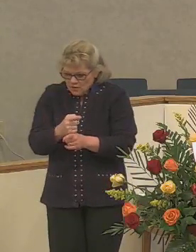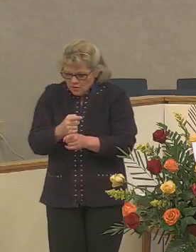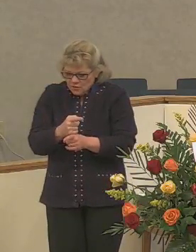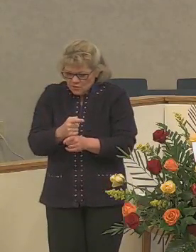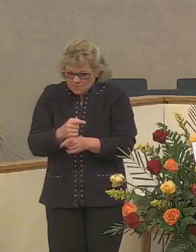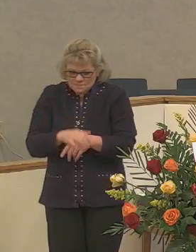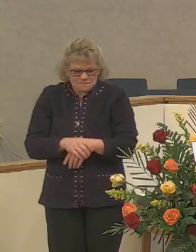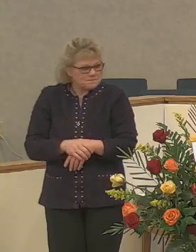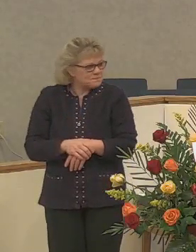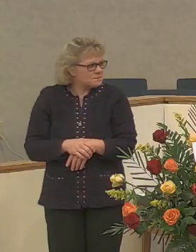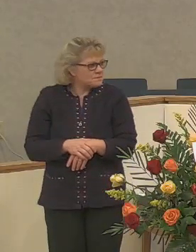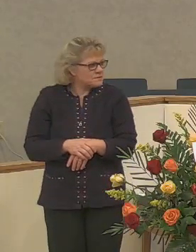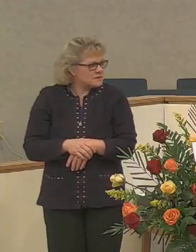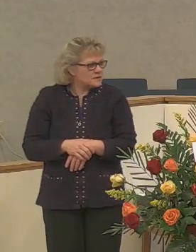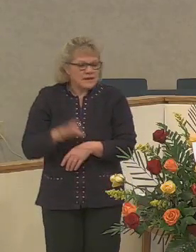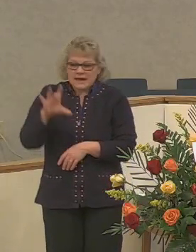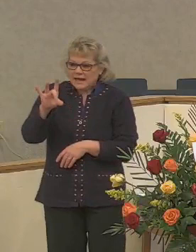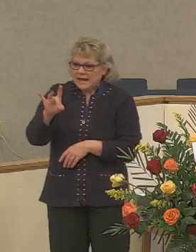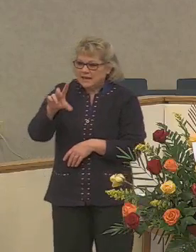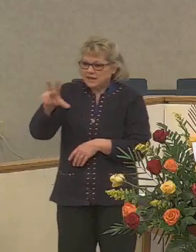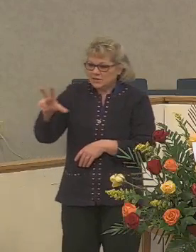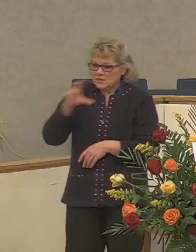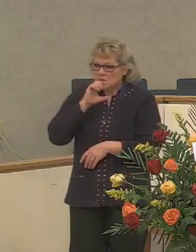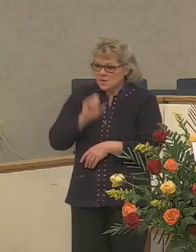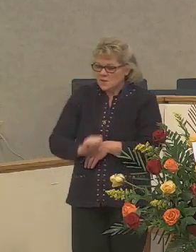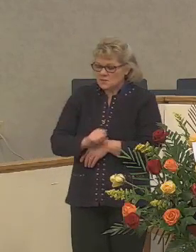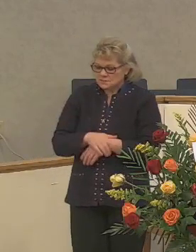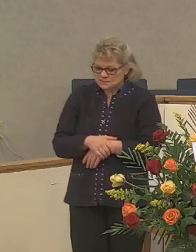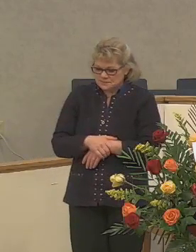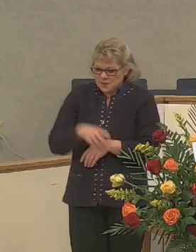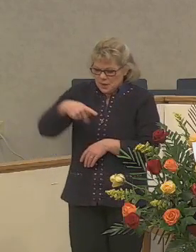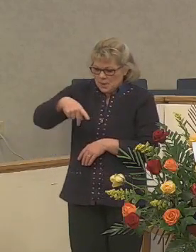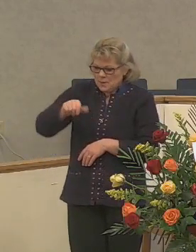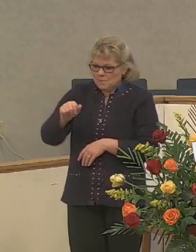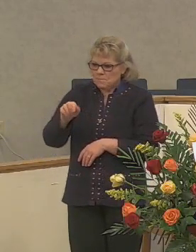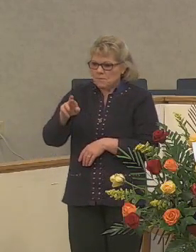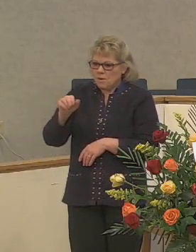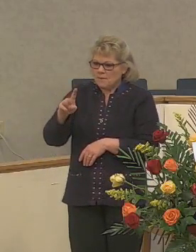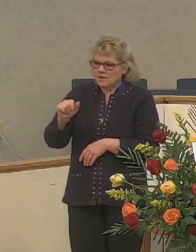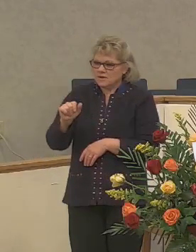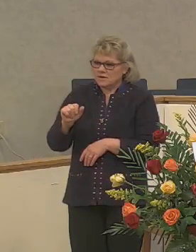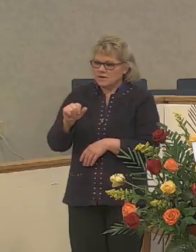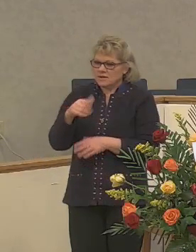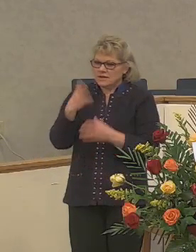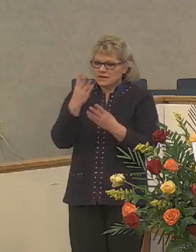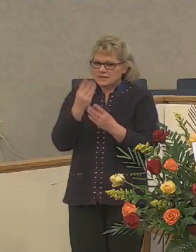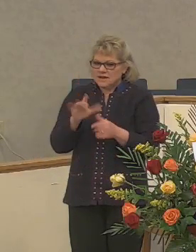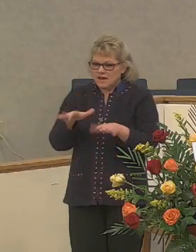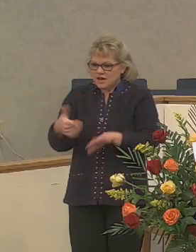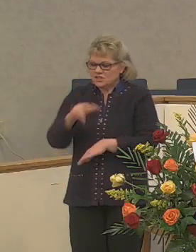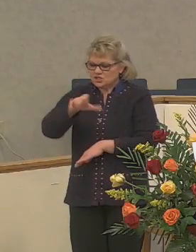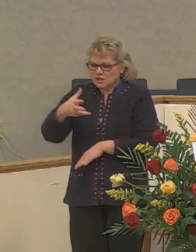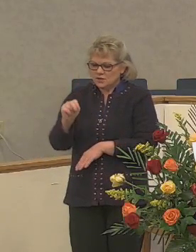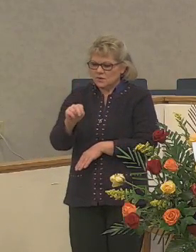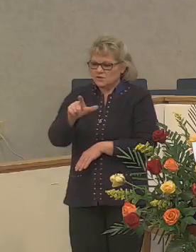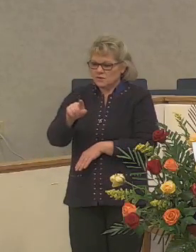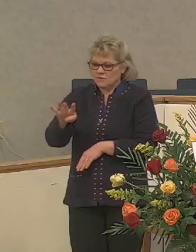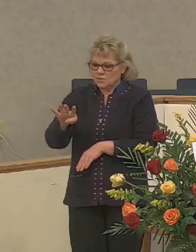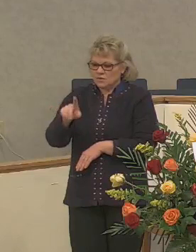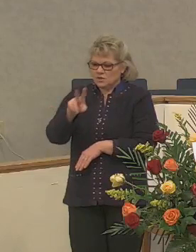age. 83, Parma, Ohio. Passed away peacefully on January